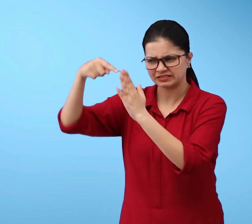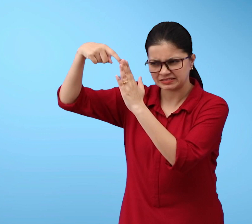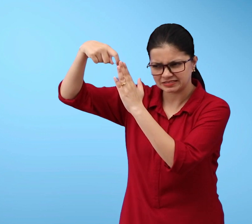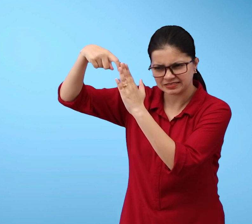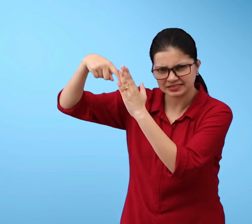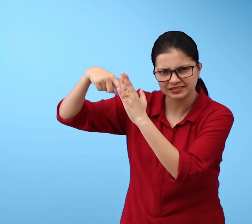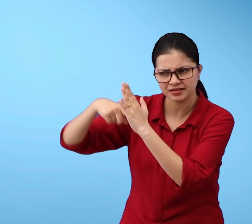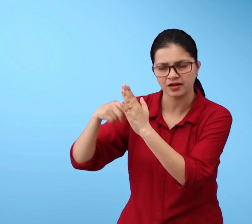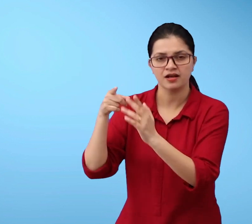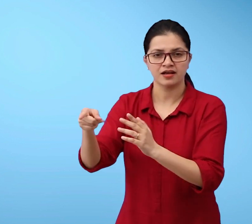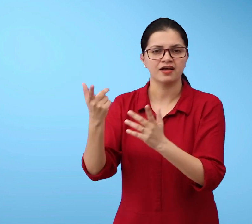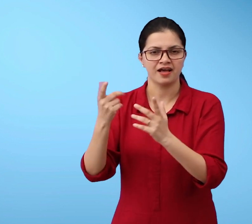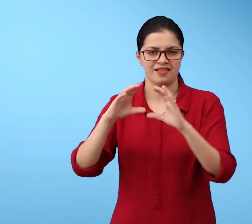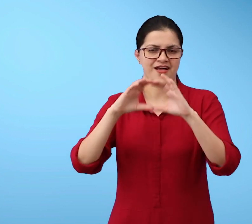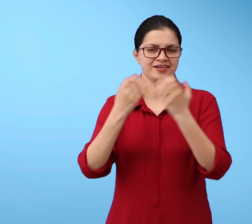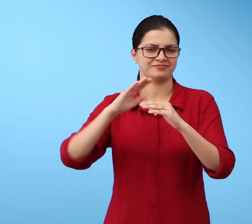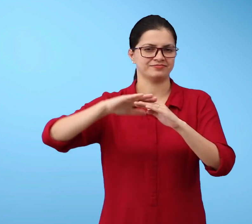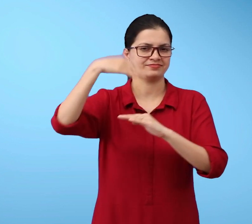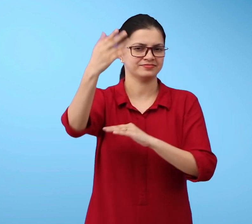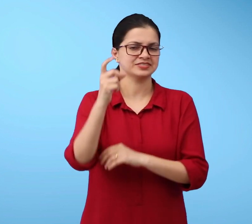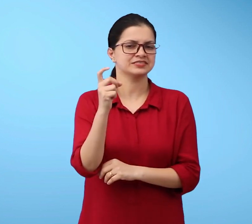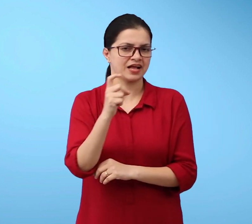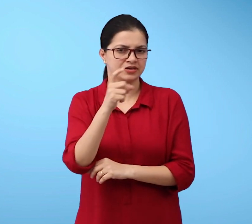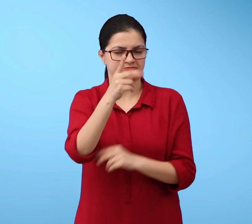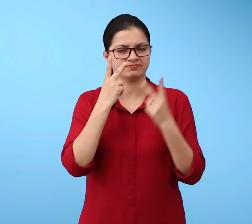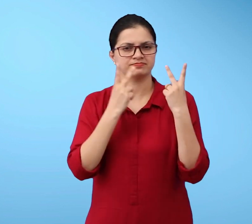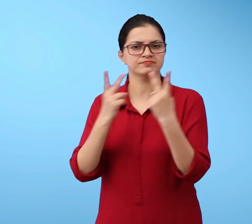About whom you will read in class 7.